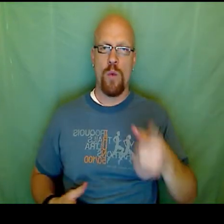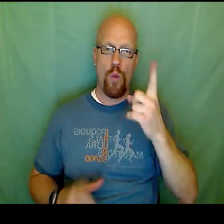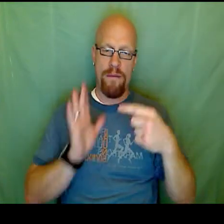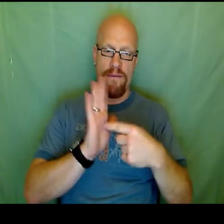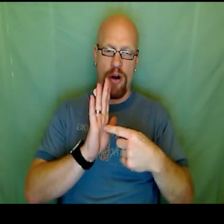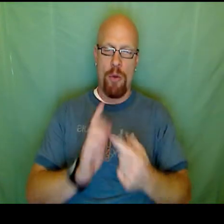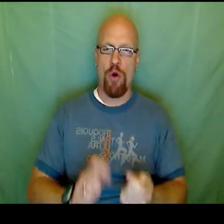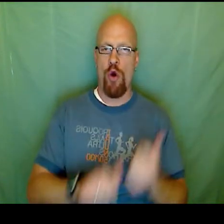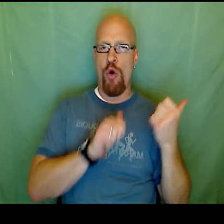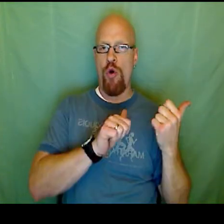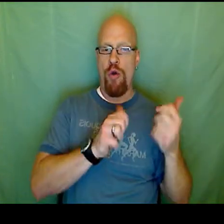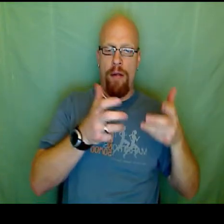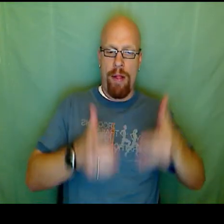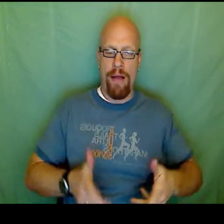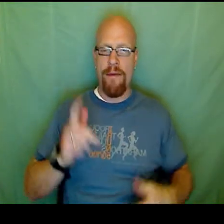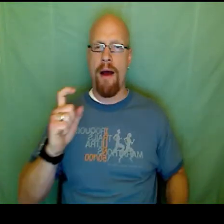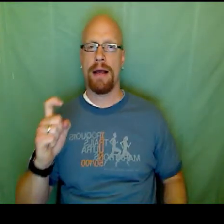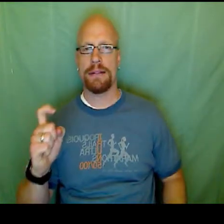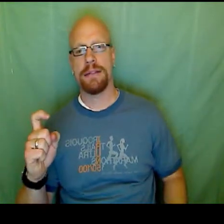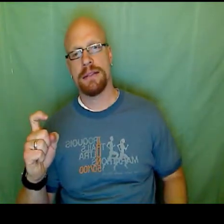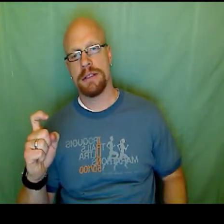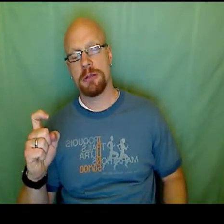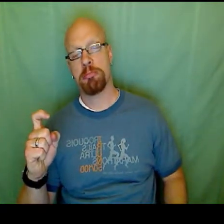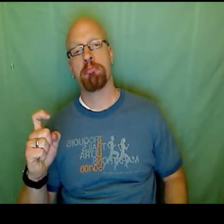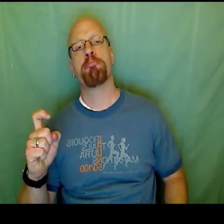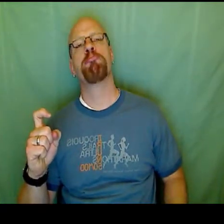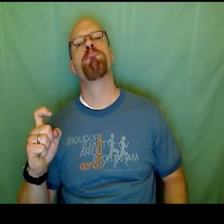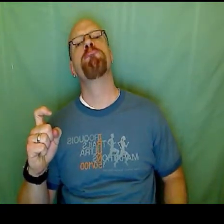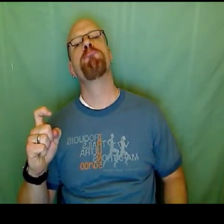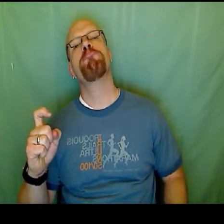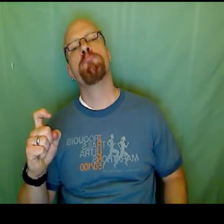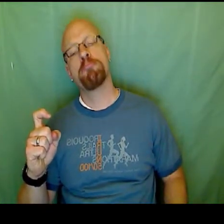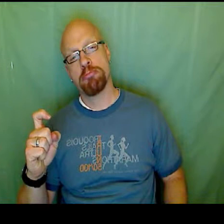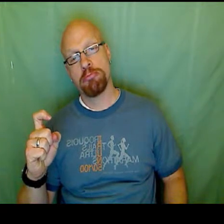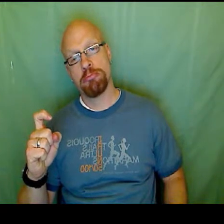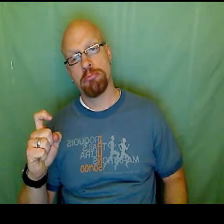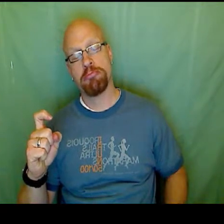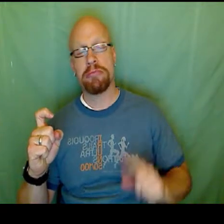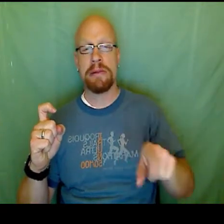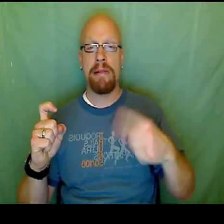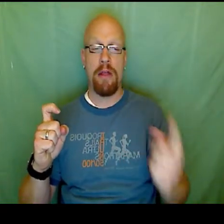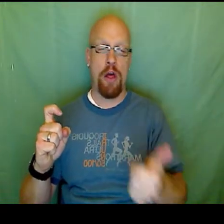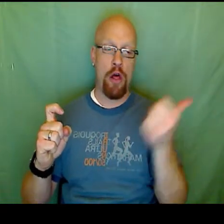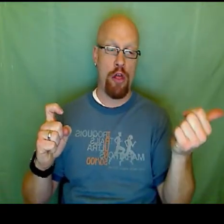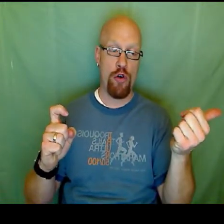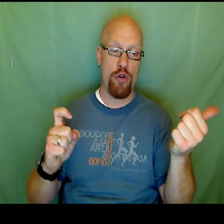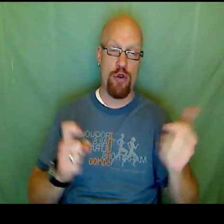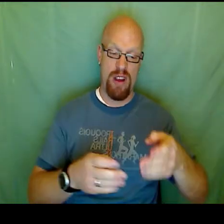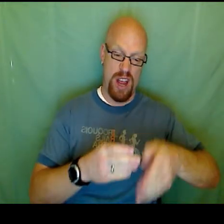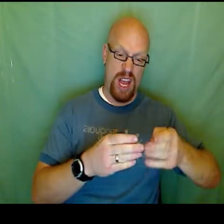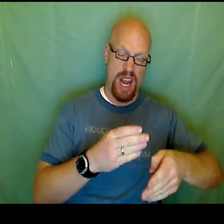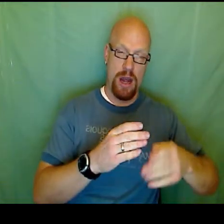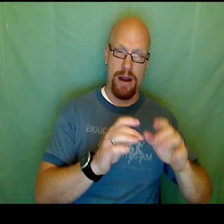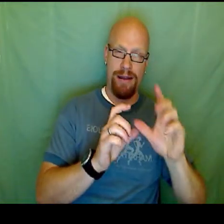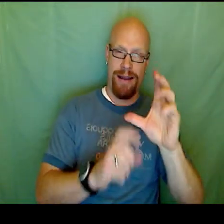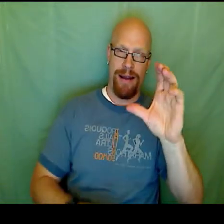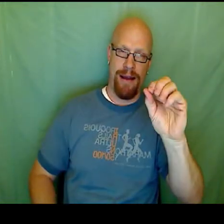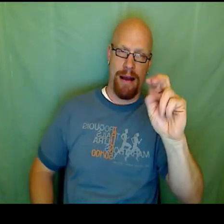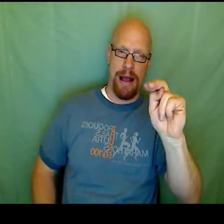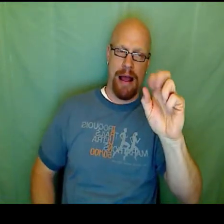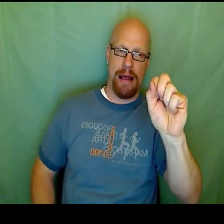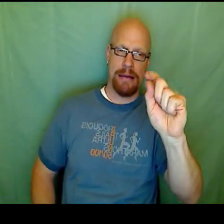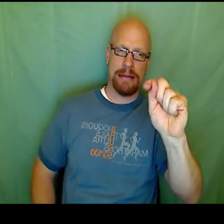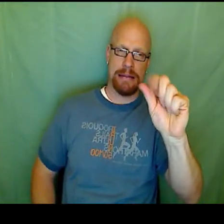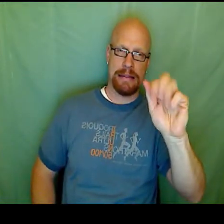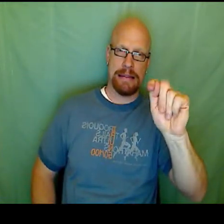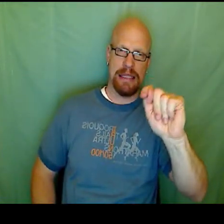negative 5y, and that becomes 0y. So my y variable has been eliminated. I'm left with an x